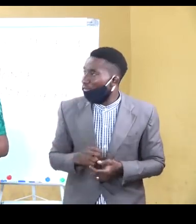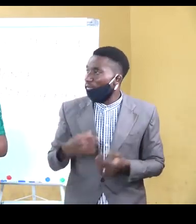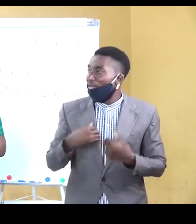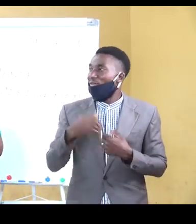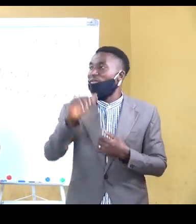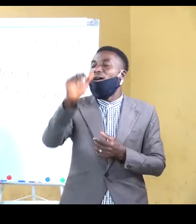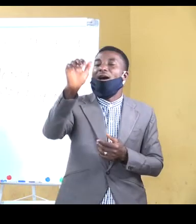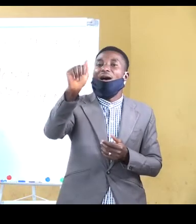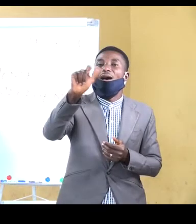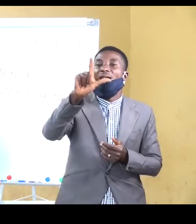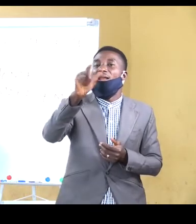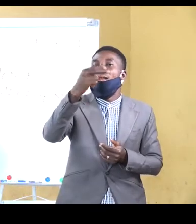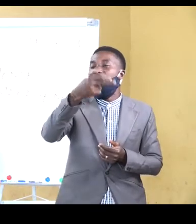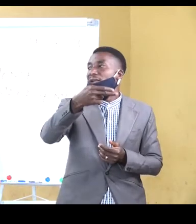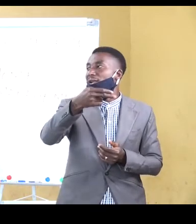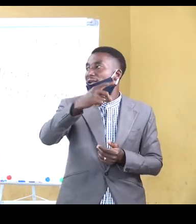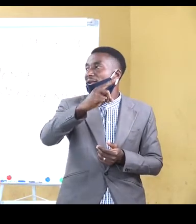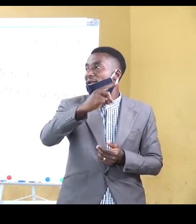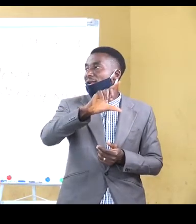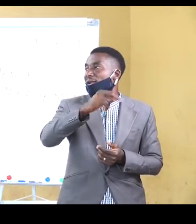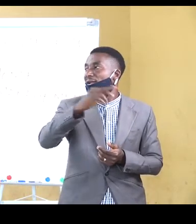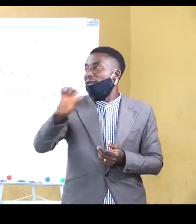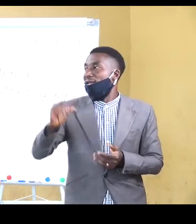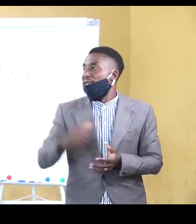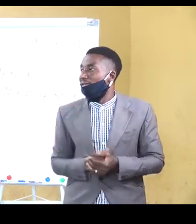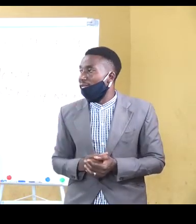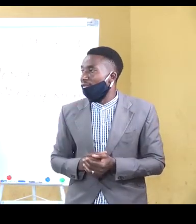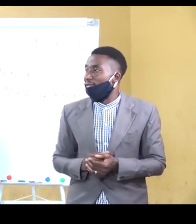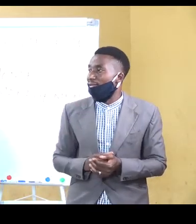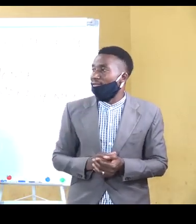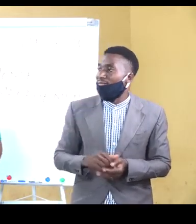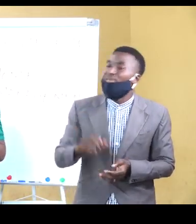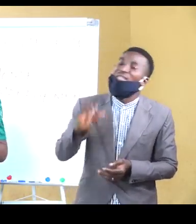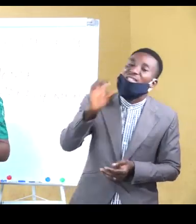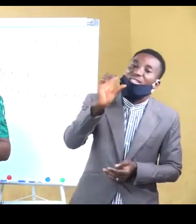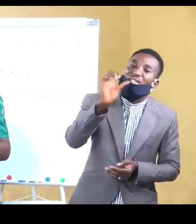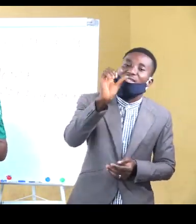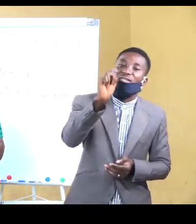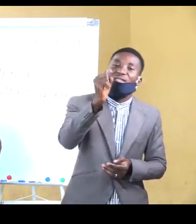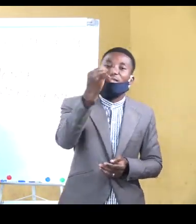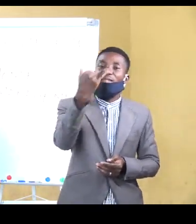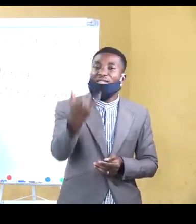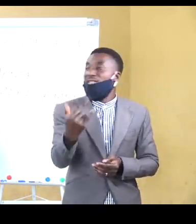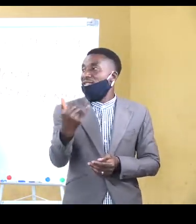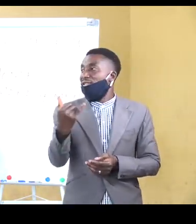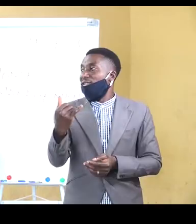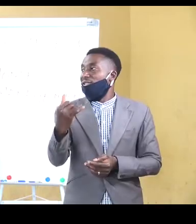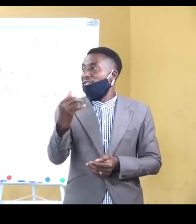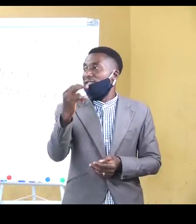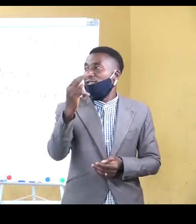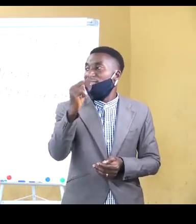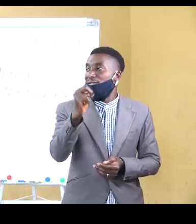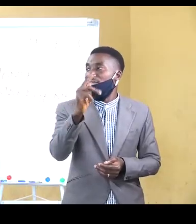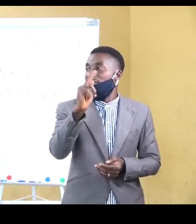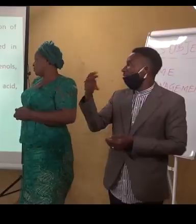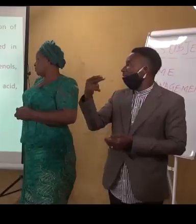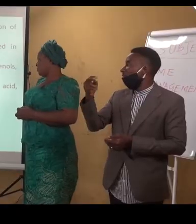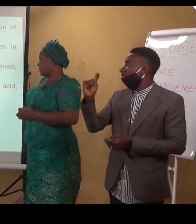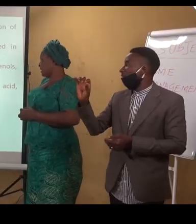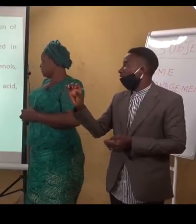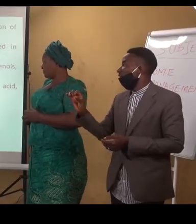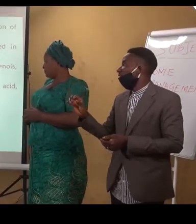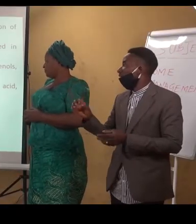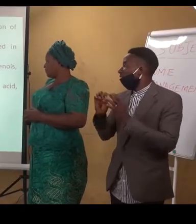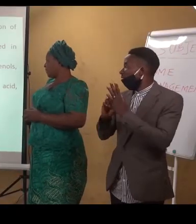the synthetic chemicals are those ones that are manufactured in the factories. They are used or added to food